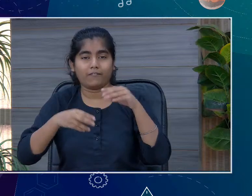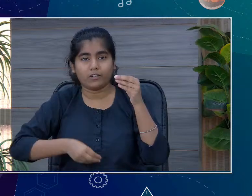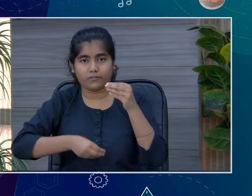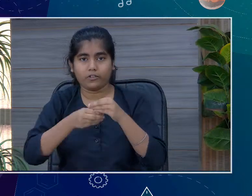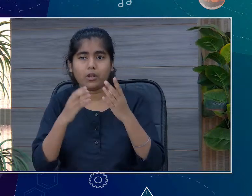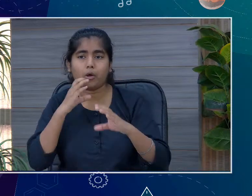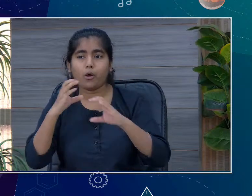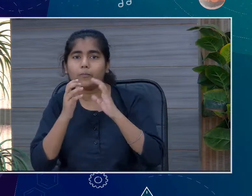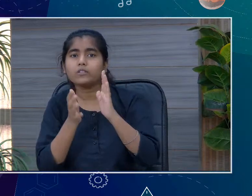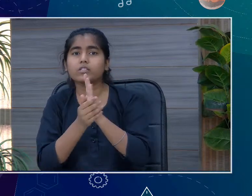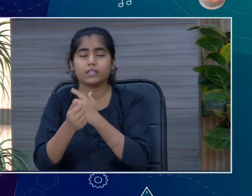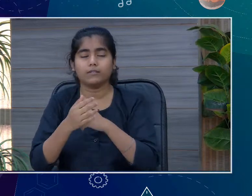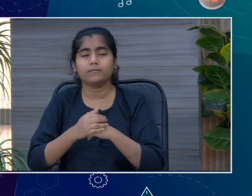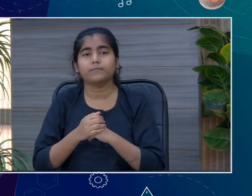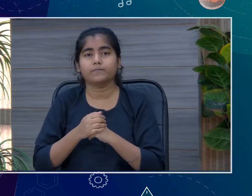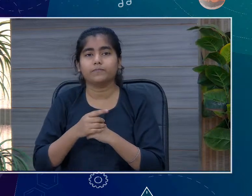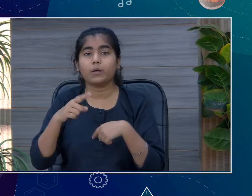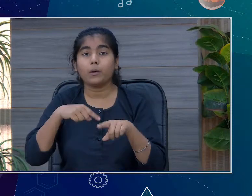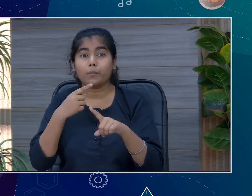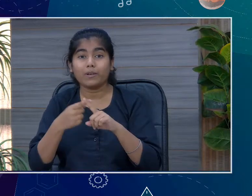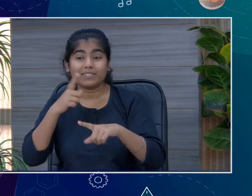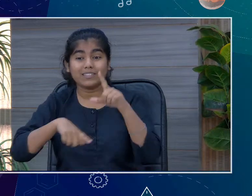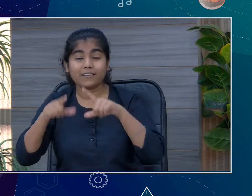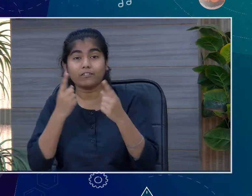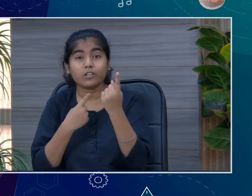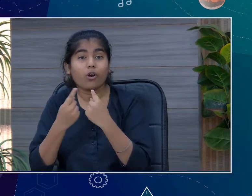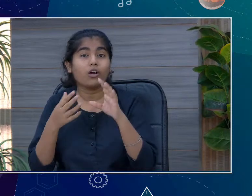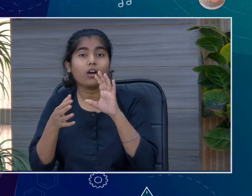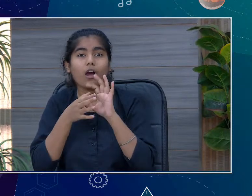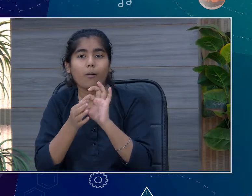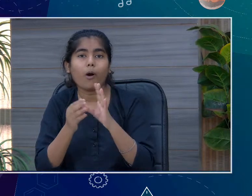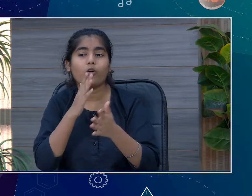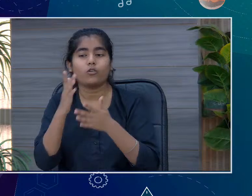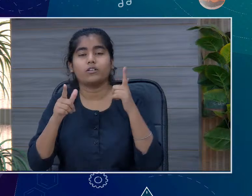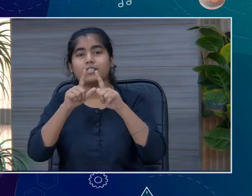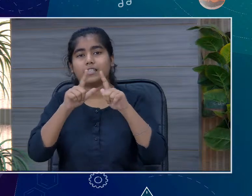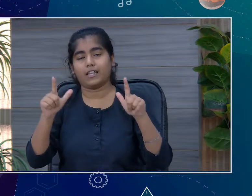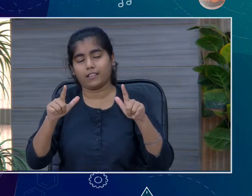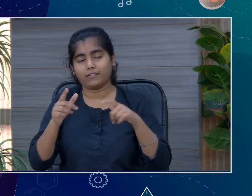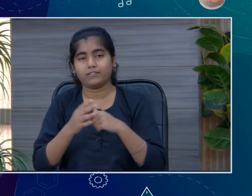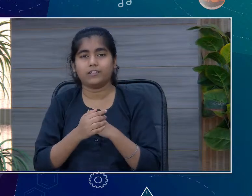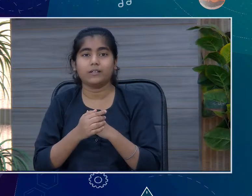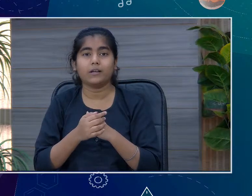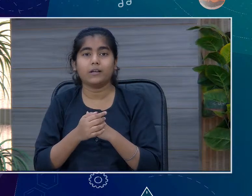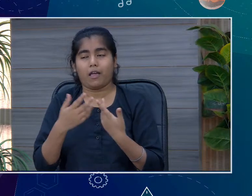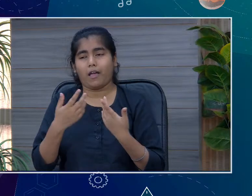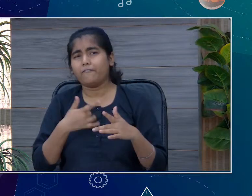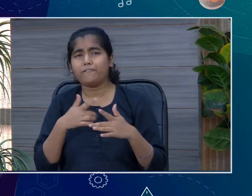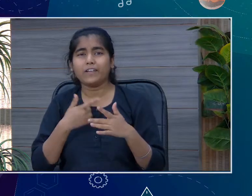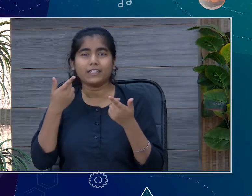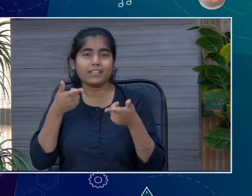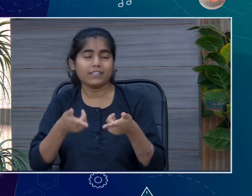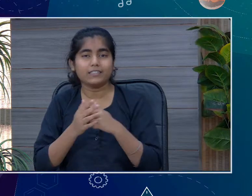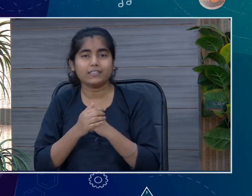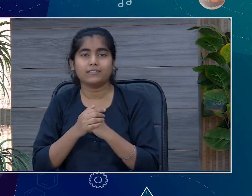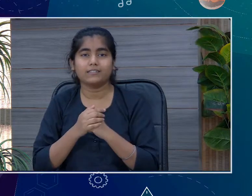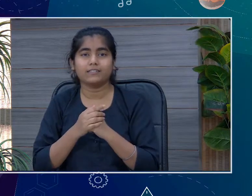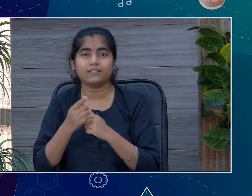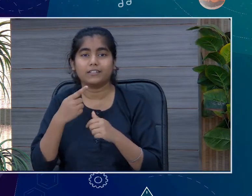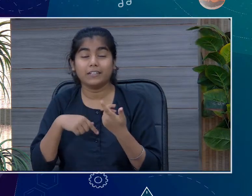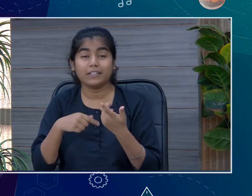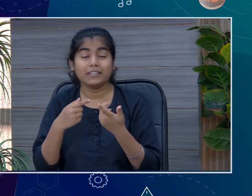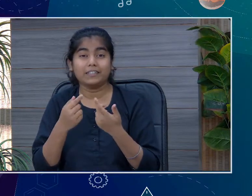skills. So here the language we are talking about, which is sign language, I think, which is the which has got a